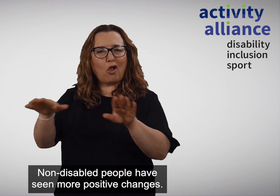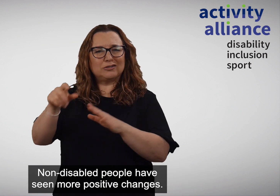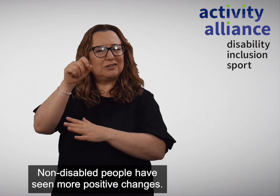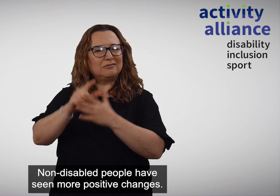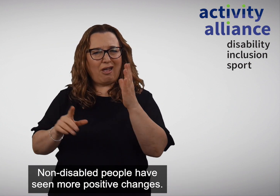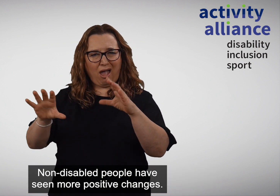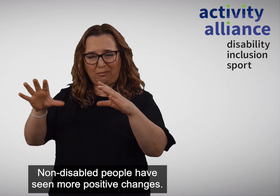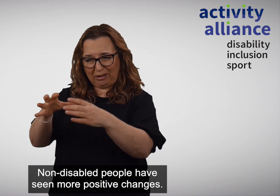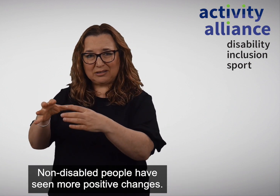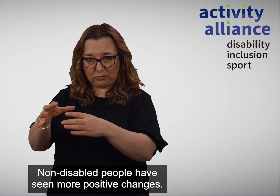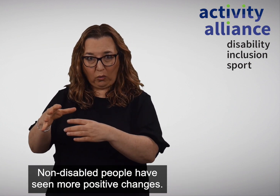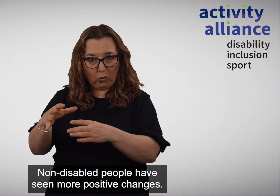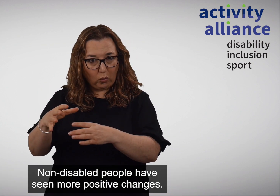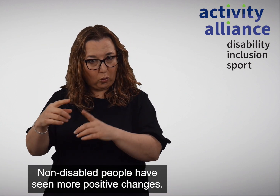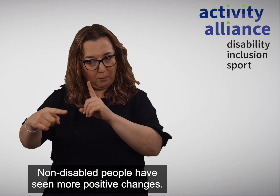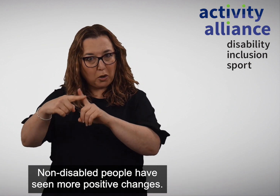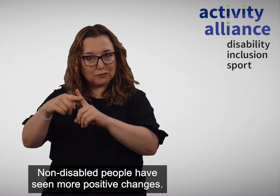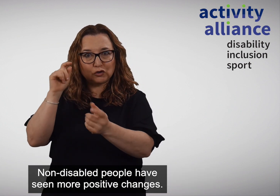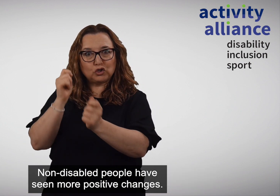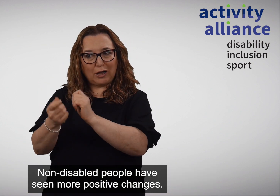Non-disabled people have seen more positive changes.